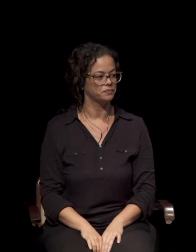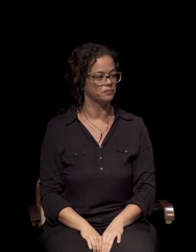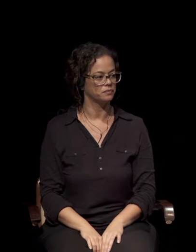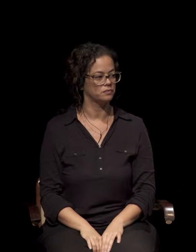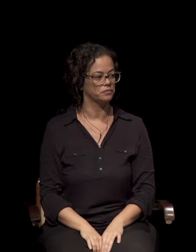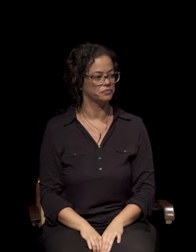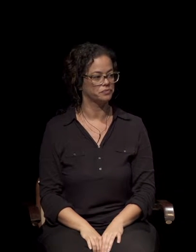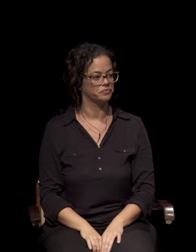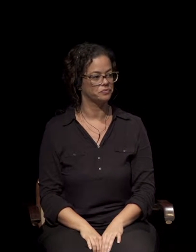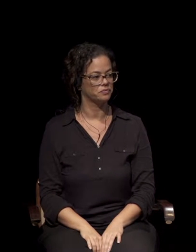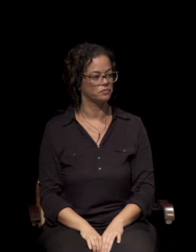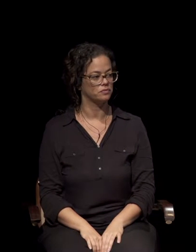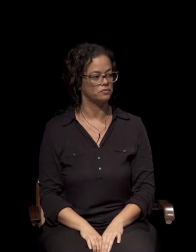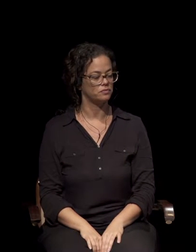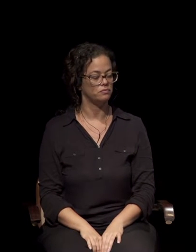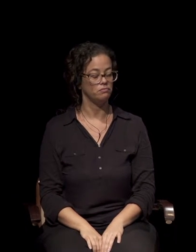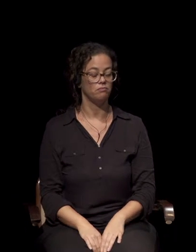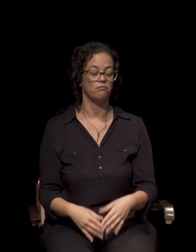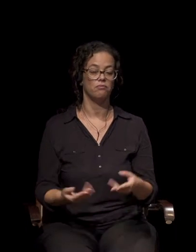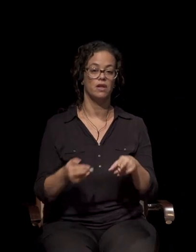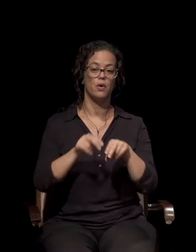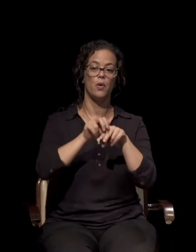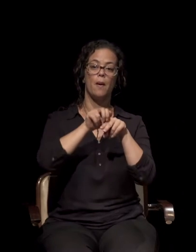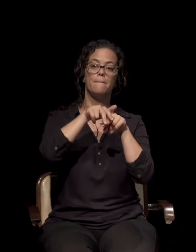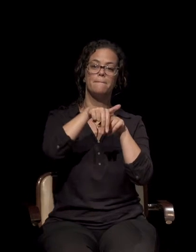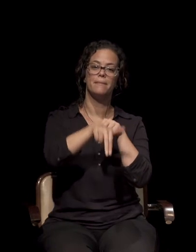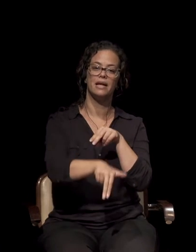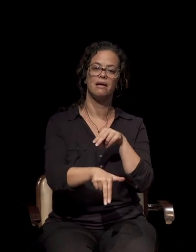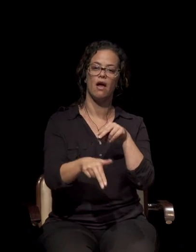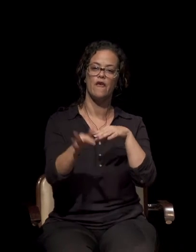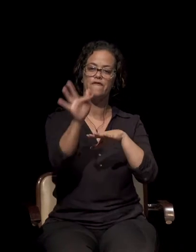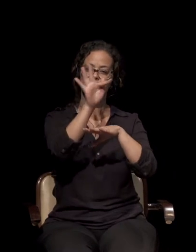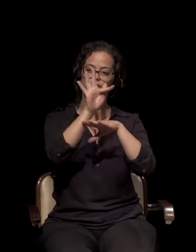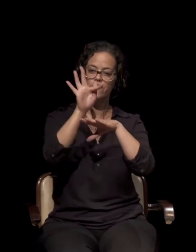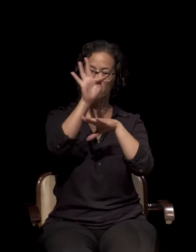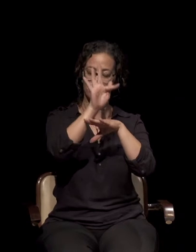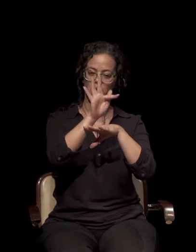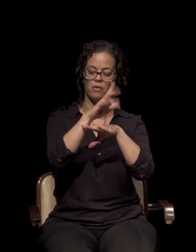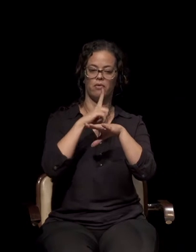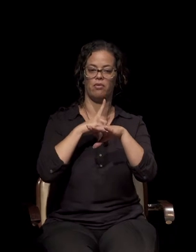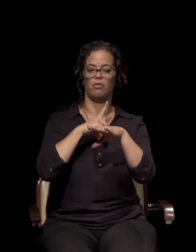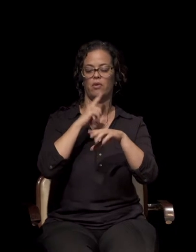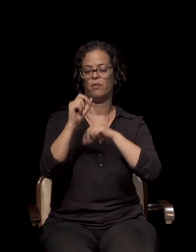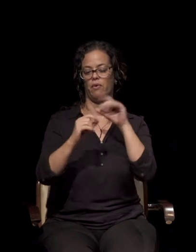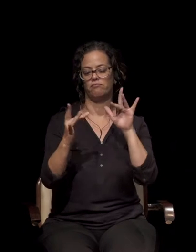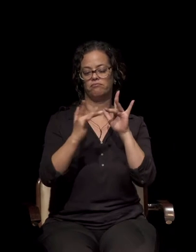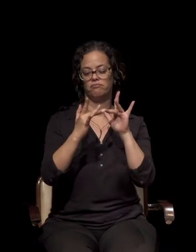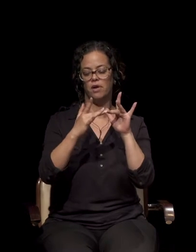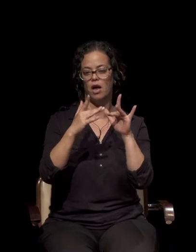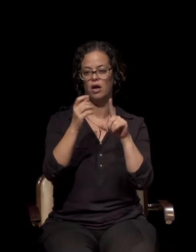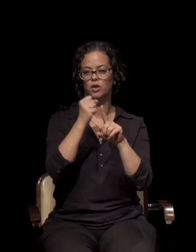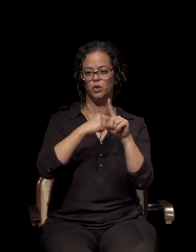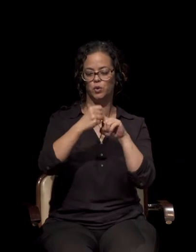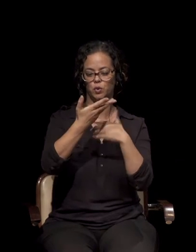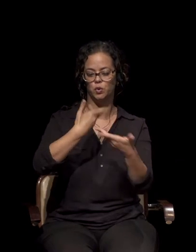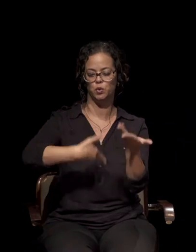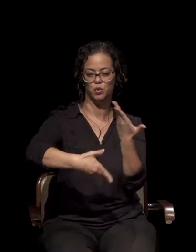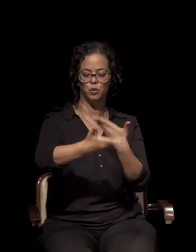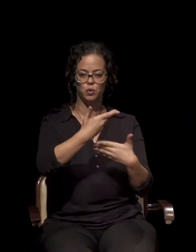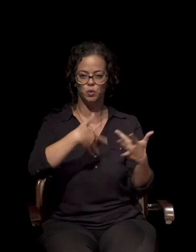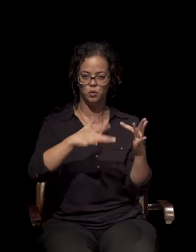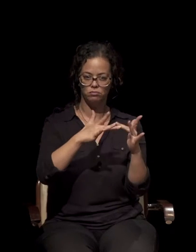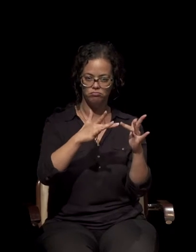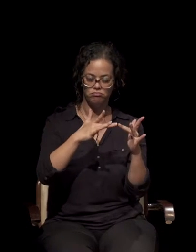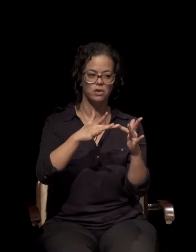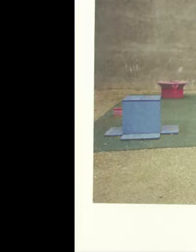In formal playgrounds, a large part of the process of socialization is divested onto the architecture itself.